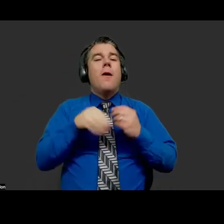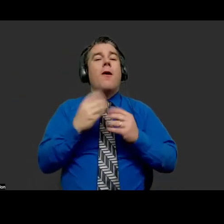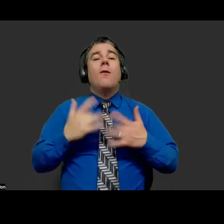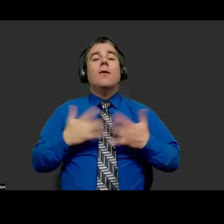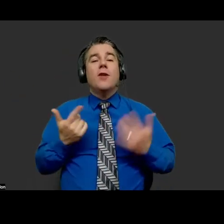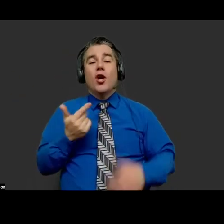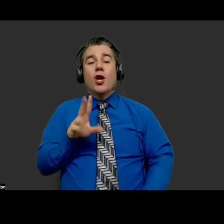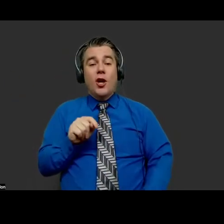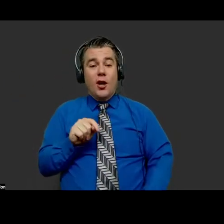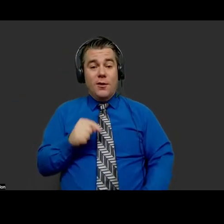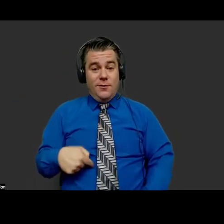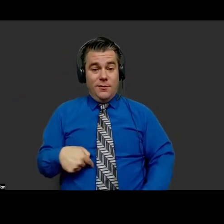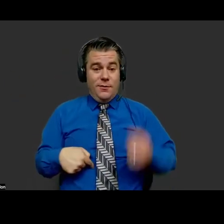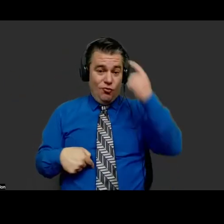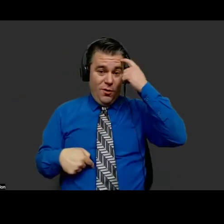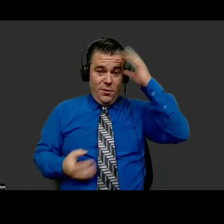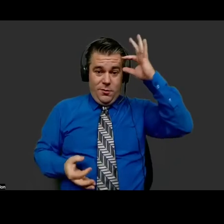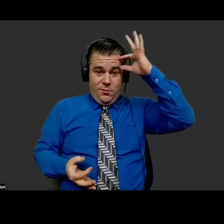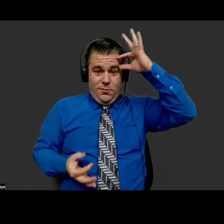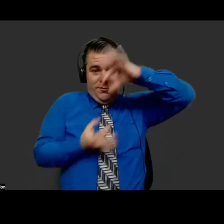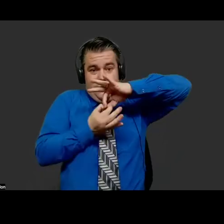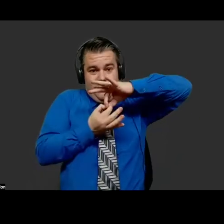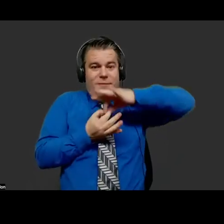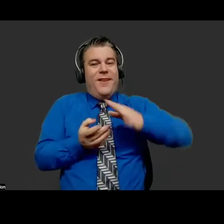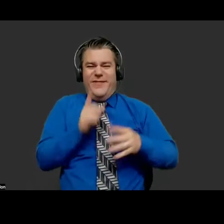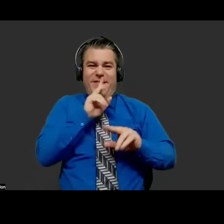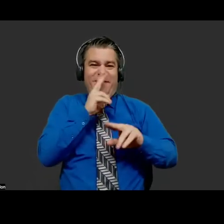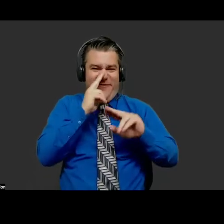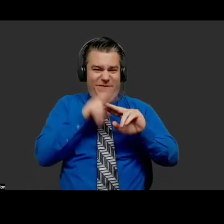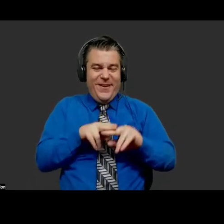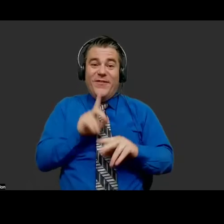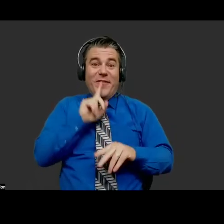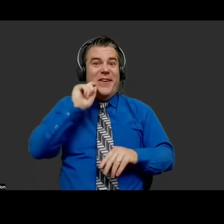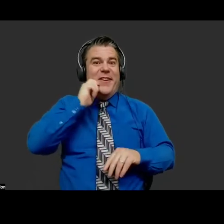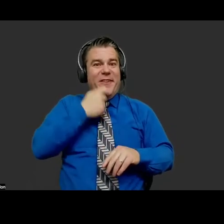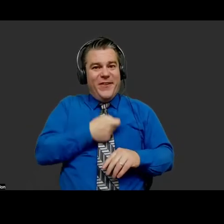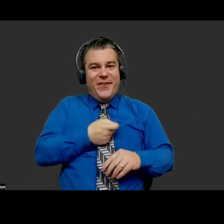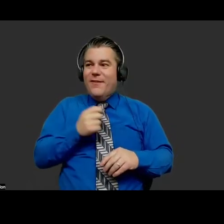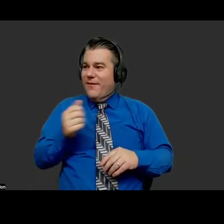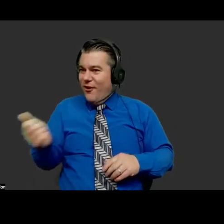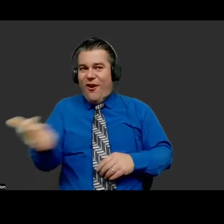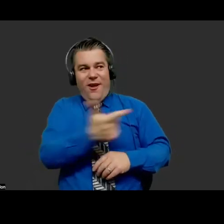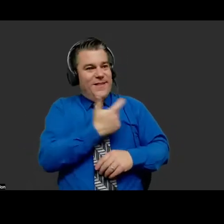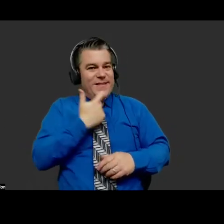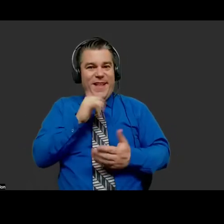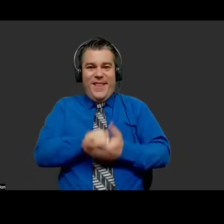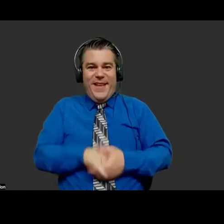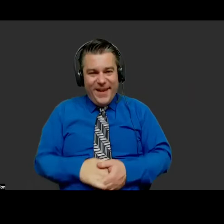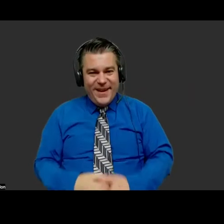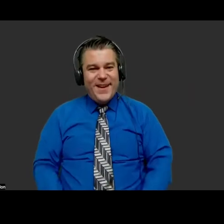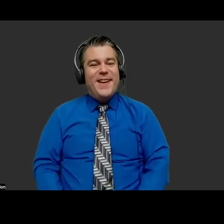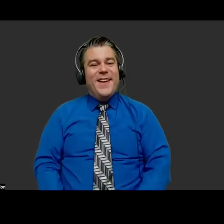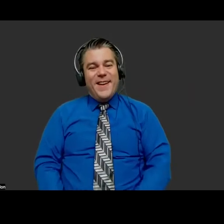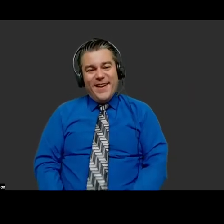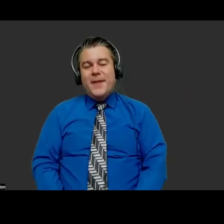gut-brain connection. So this is just so much fun. I was like, this is really cool. All of them are saying that. Okay,